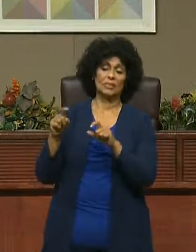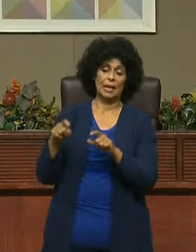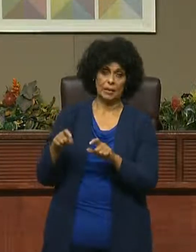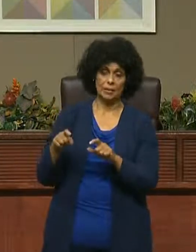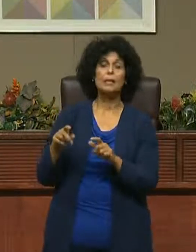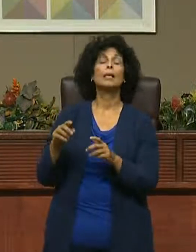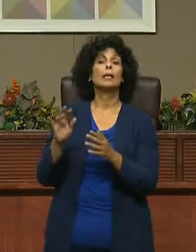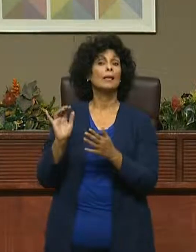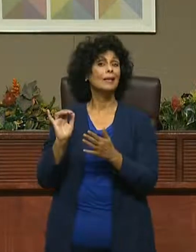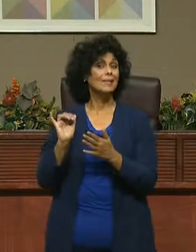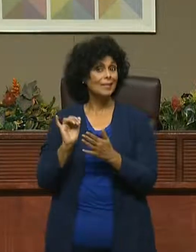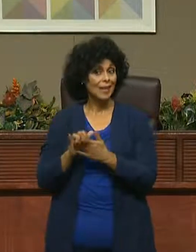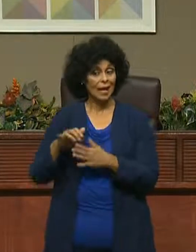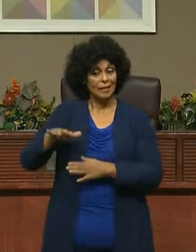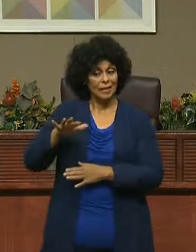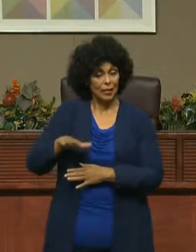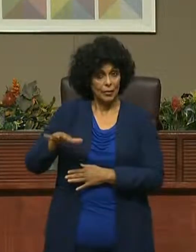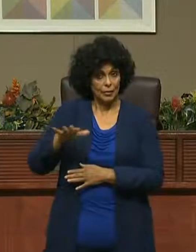included,